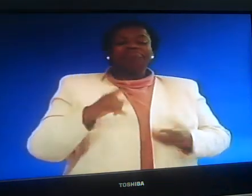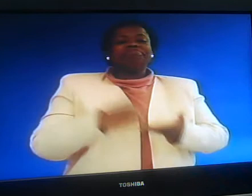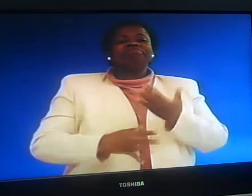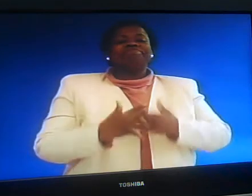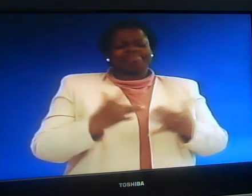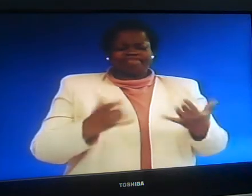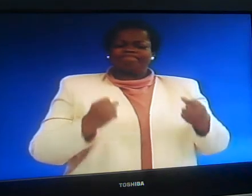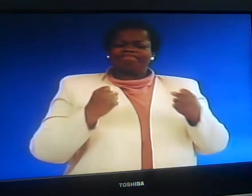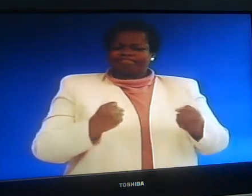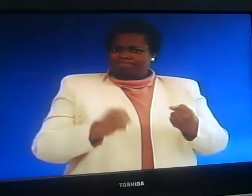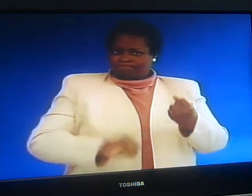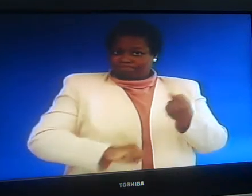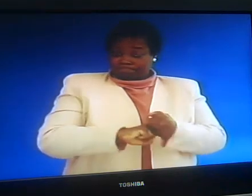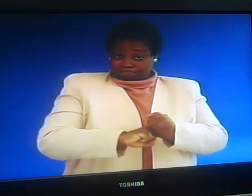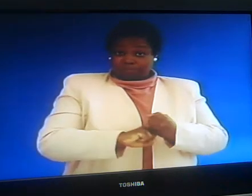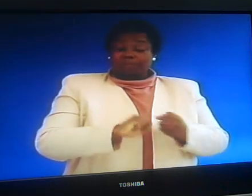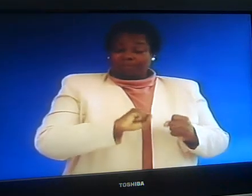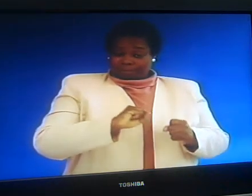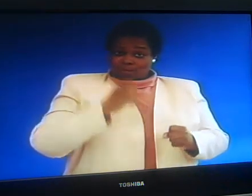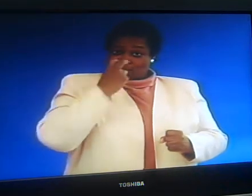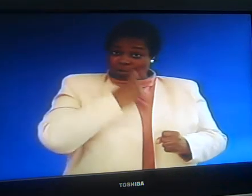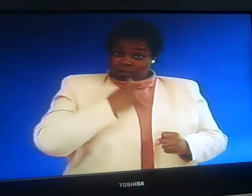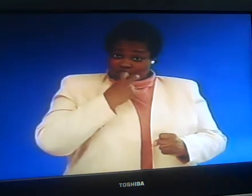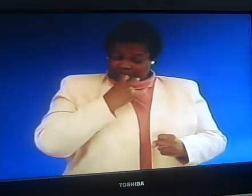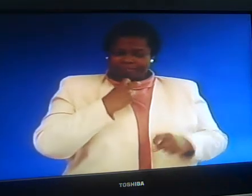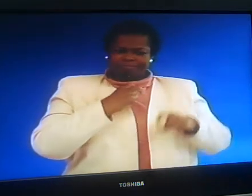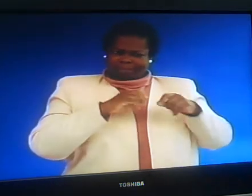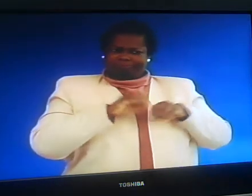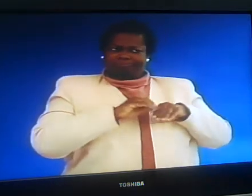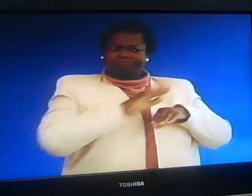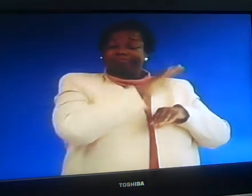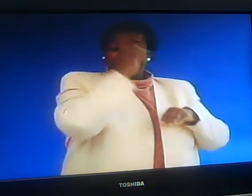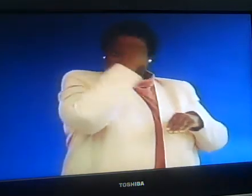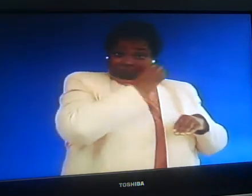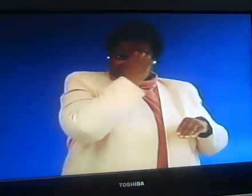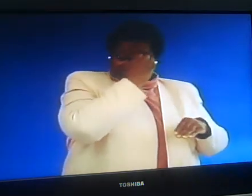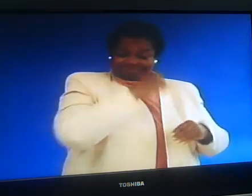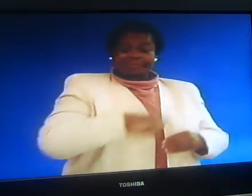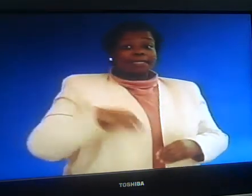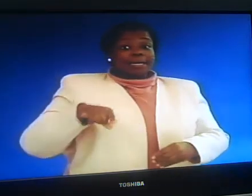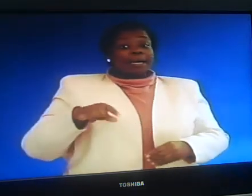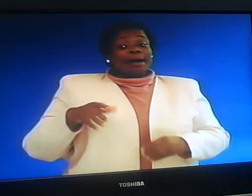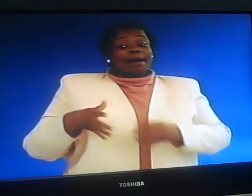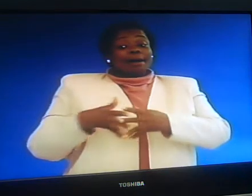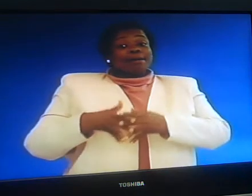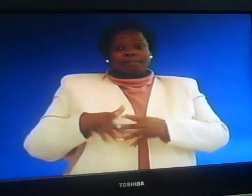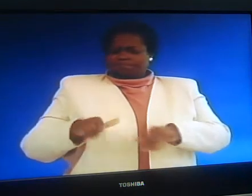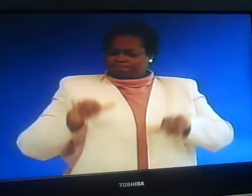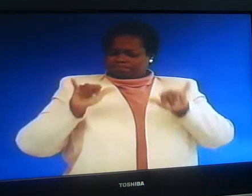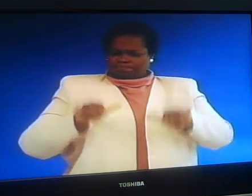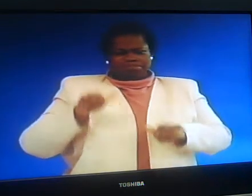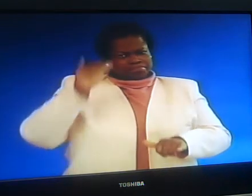And they knew that lip reading had a lot of strong supporters, and the influence was in